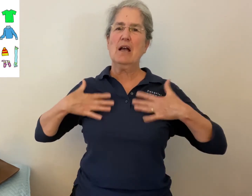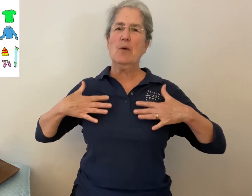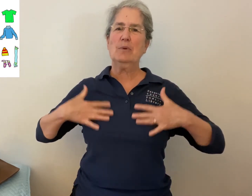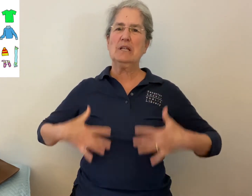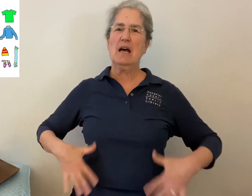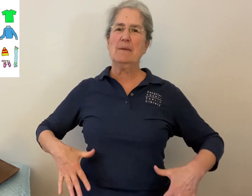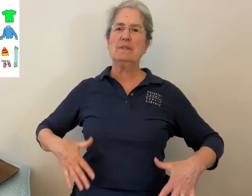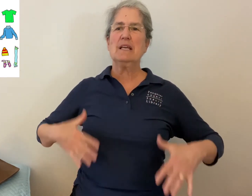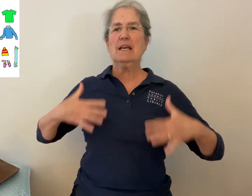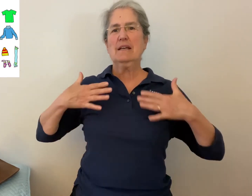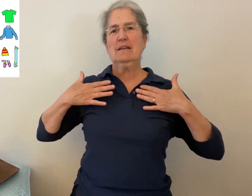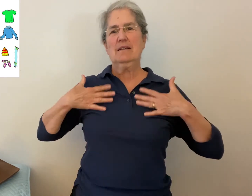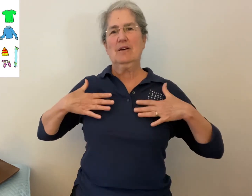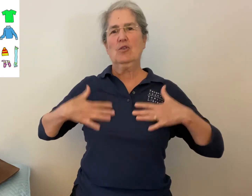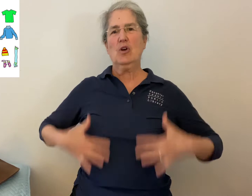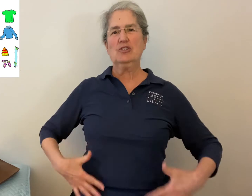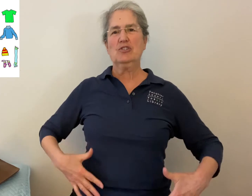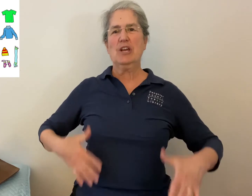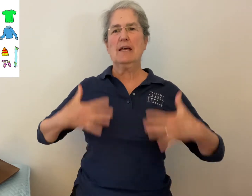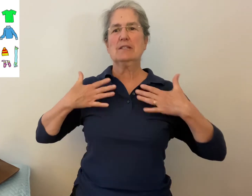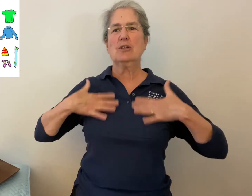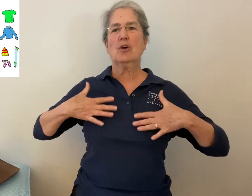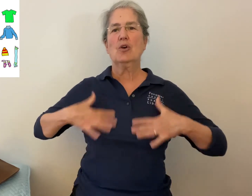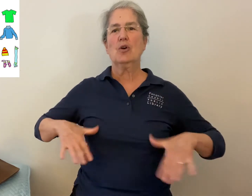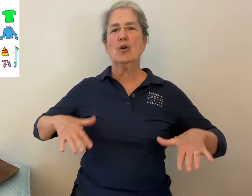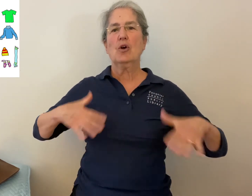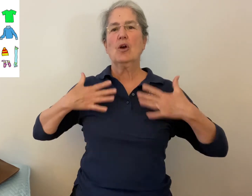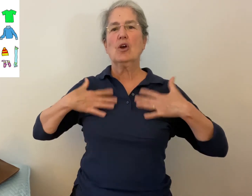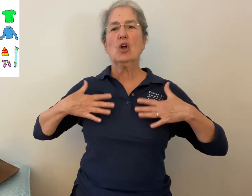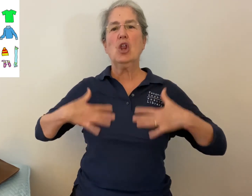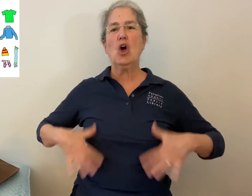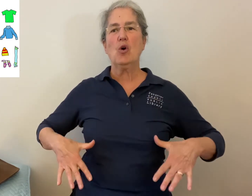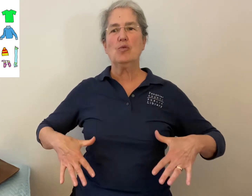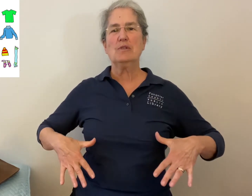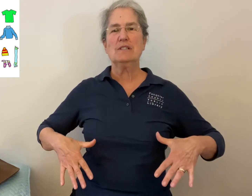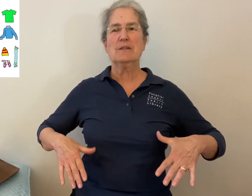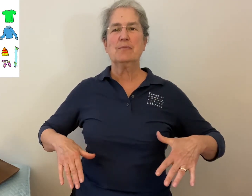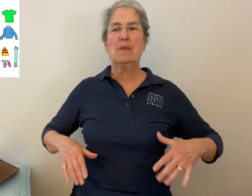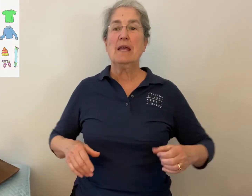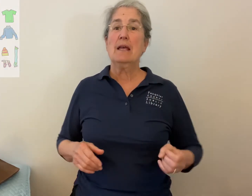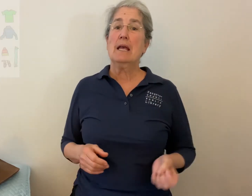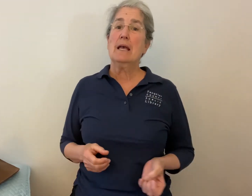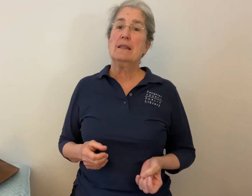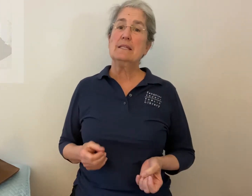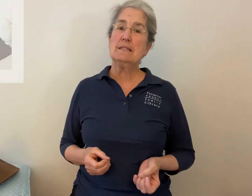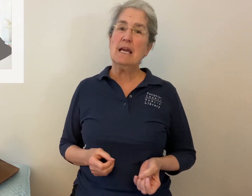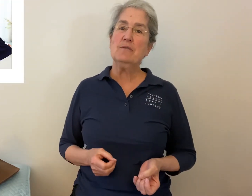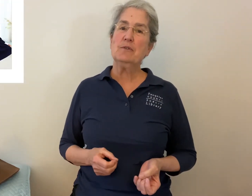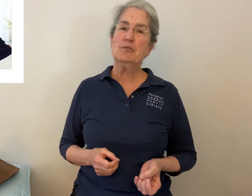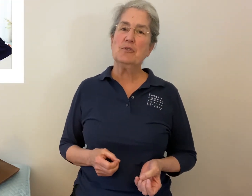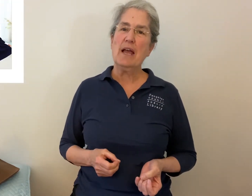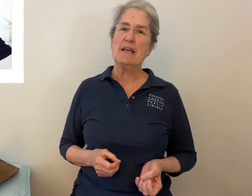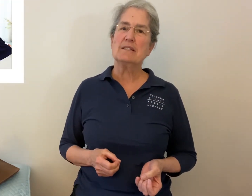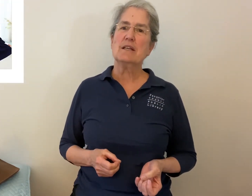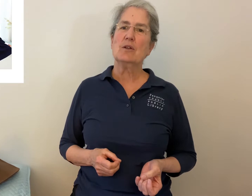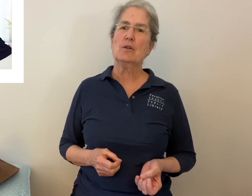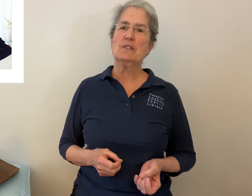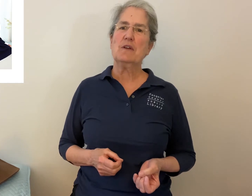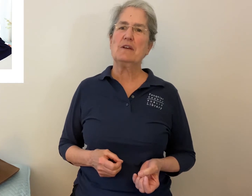couple times across your chest. Clothes. The sign for dress looks very